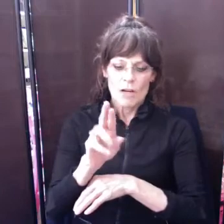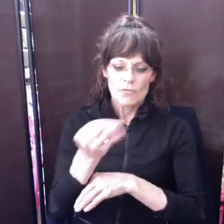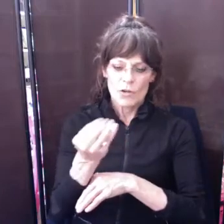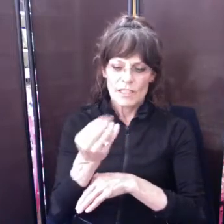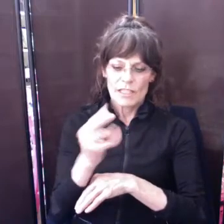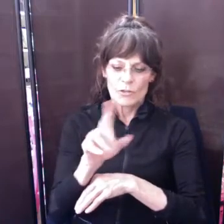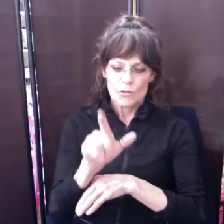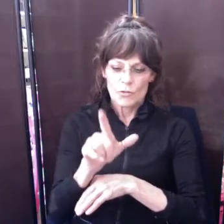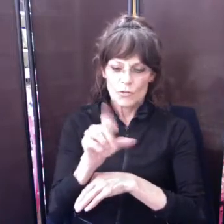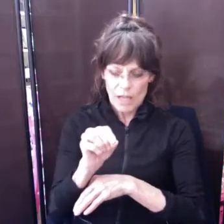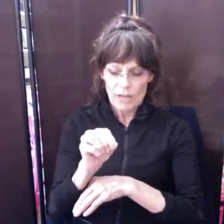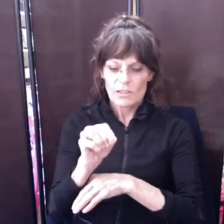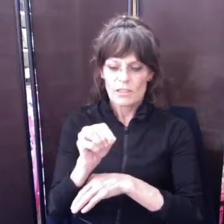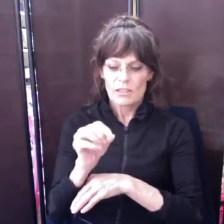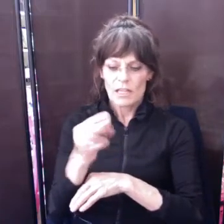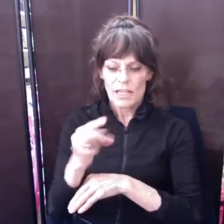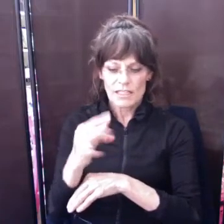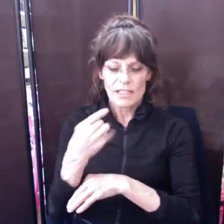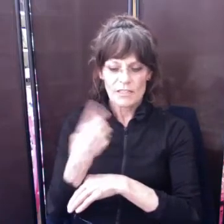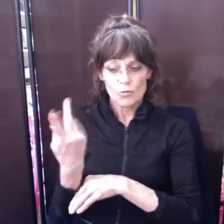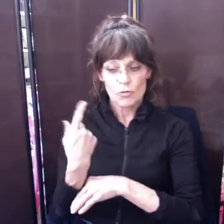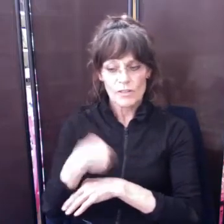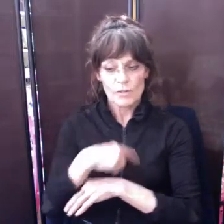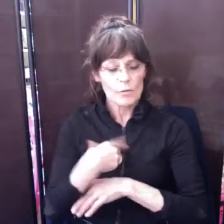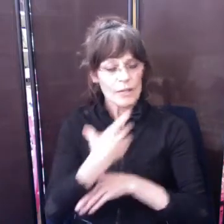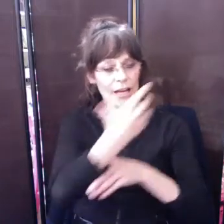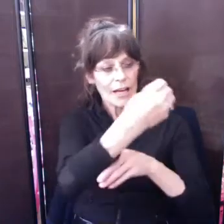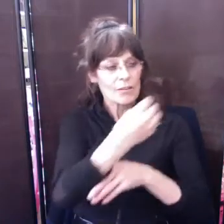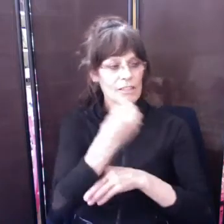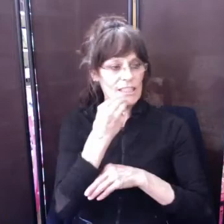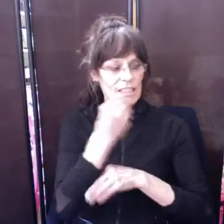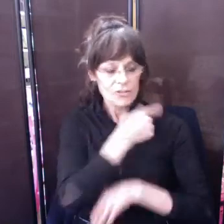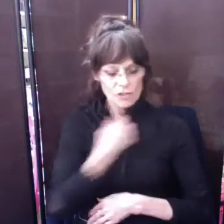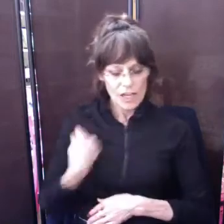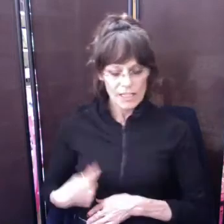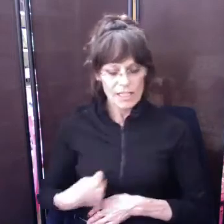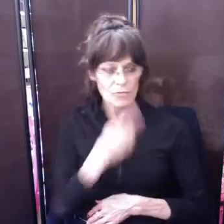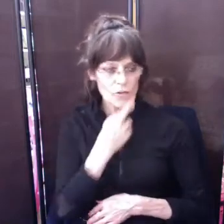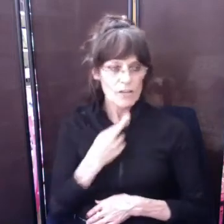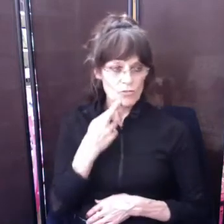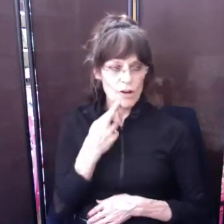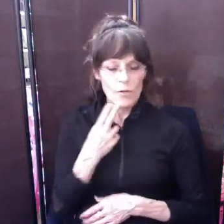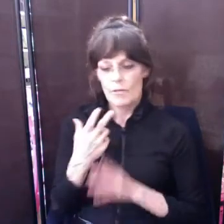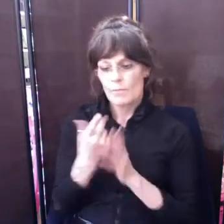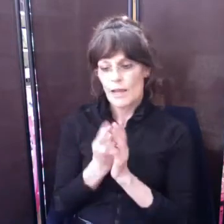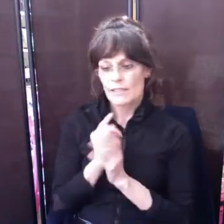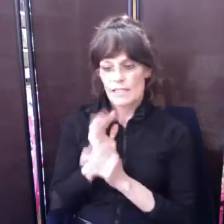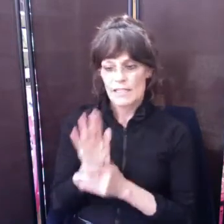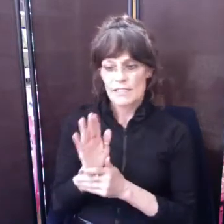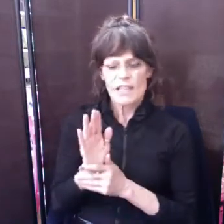2018, we went out to dinner. We had Chinese food. We went back to his place. He moved to a senior place 4 years